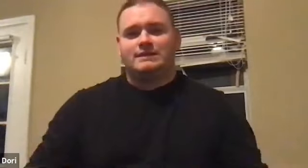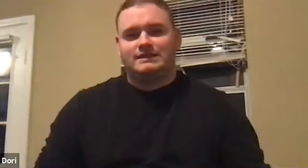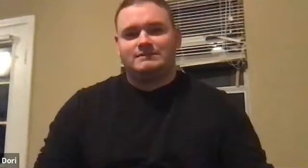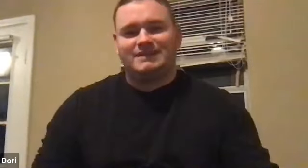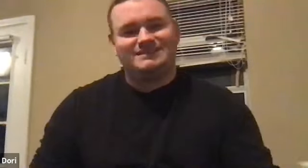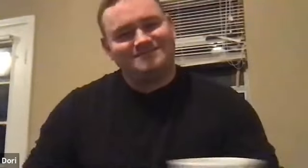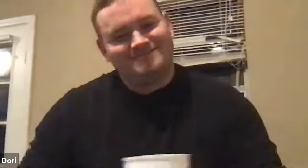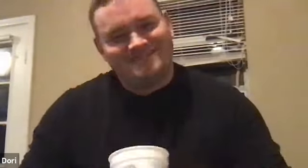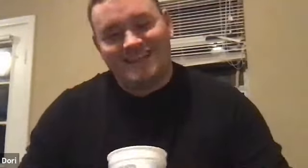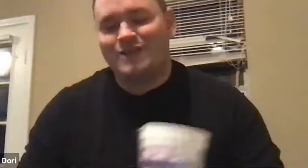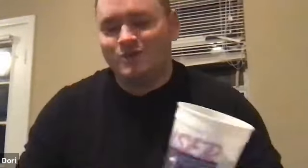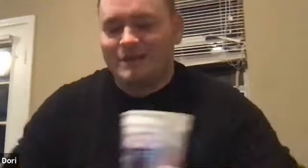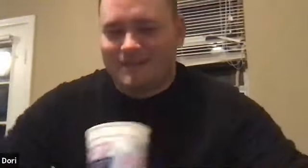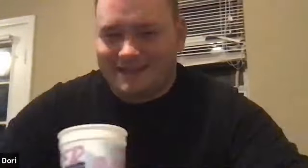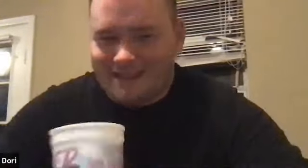coincidence. Man. You keep thinking that.